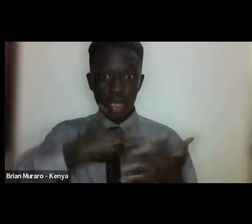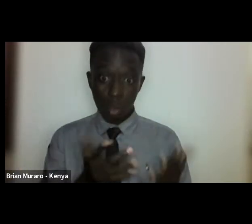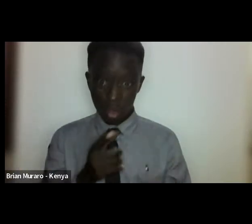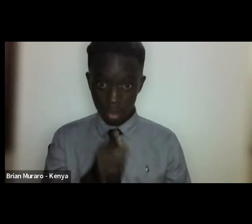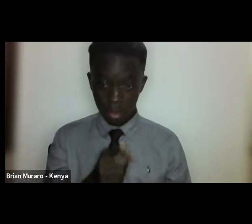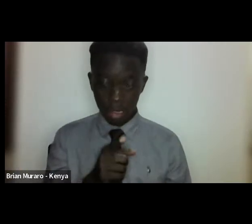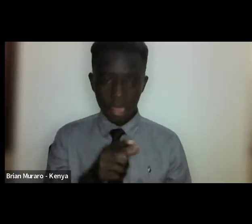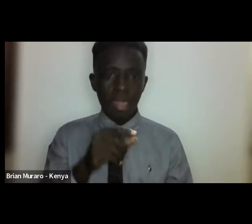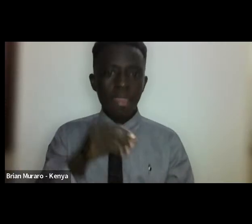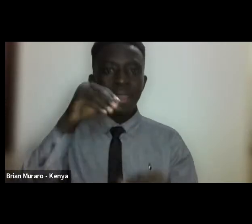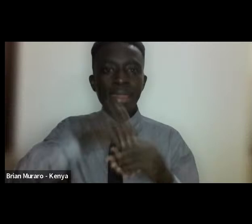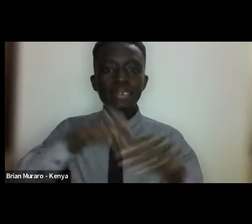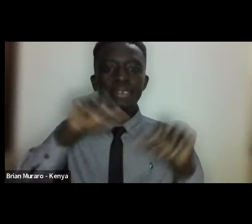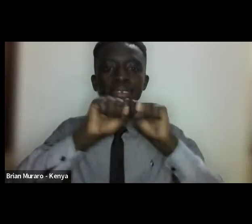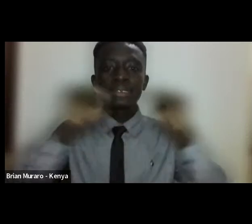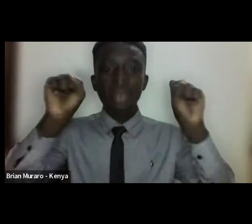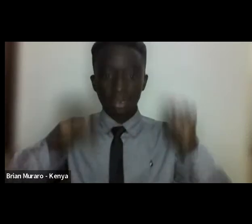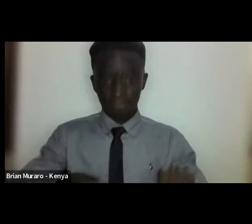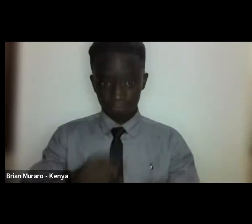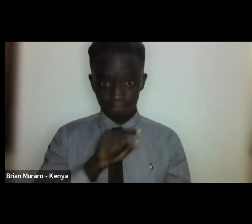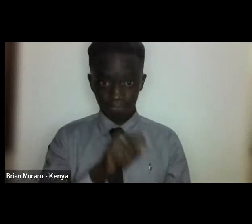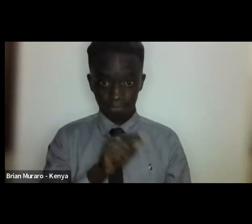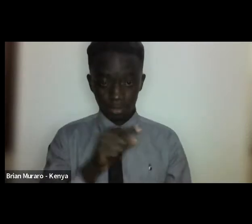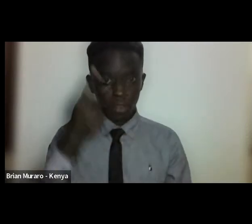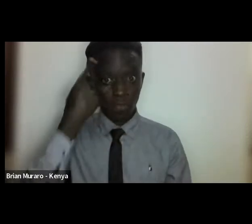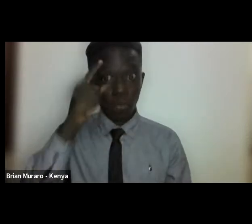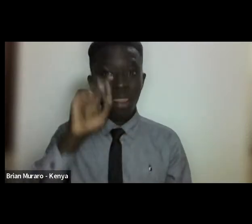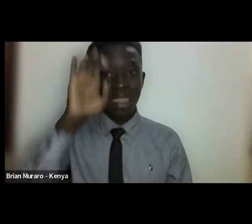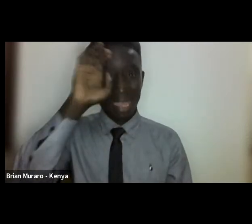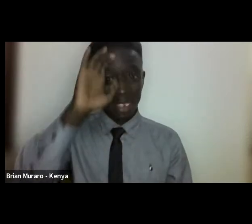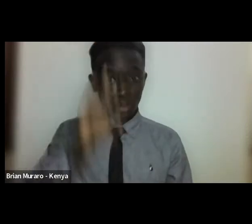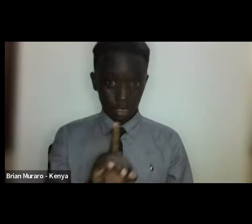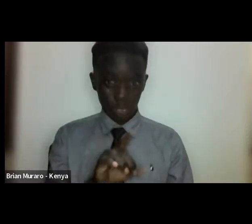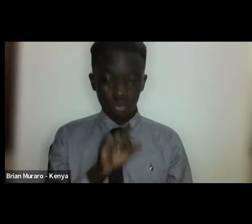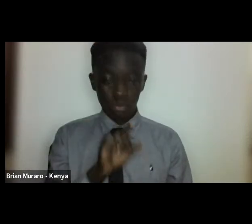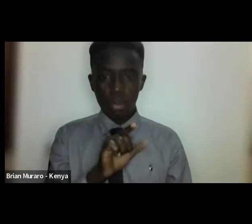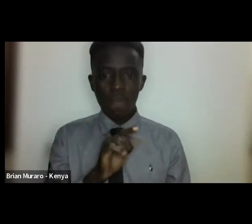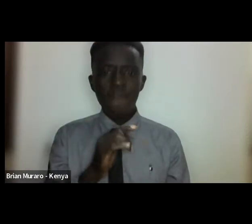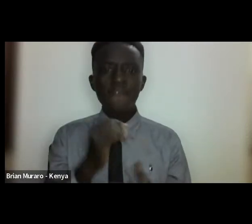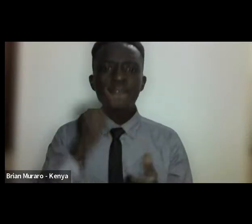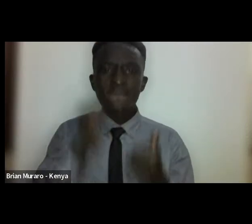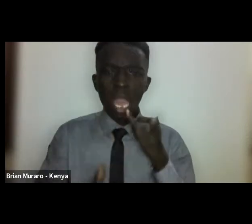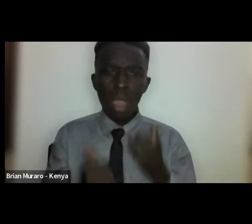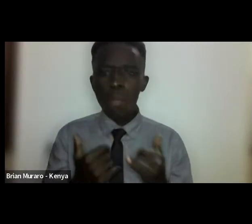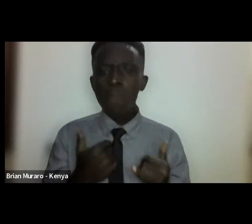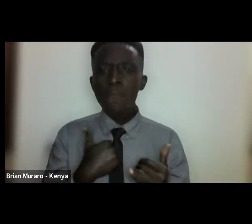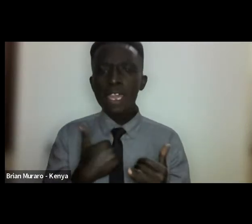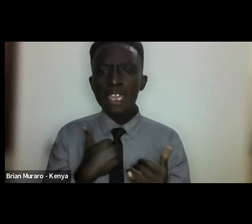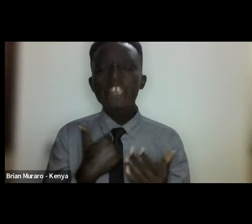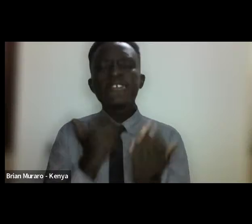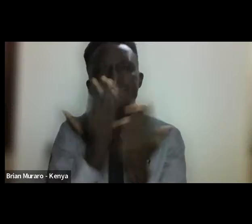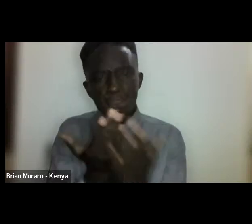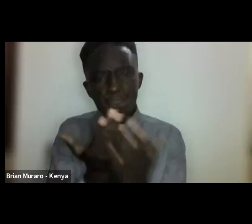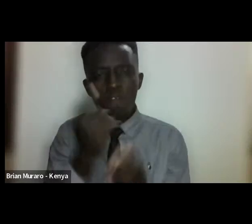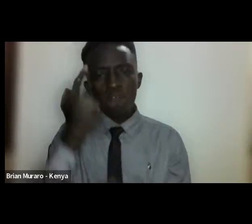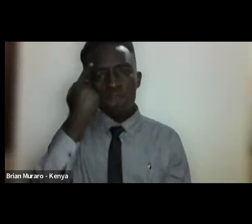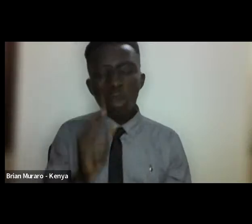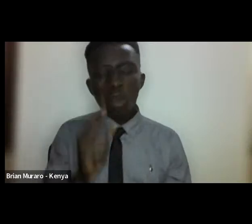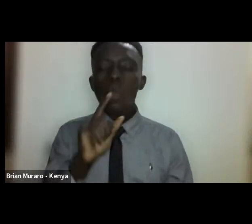the system of education. And finally, I call for a social justice model.